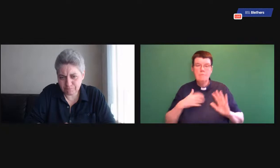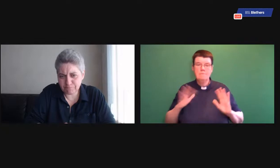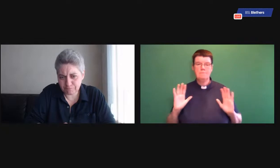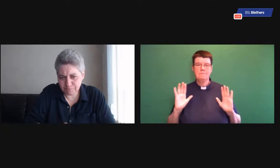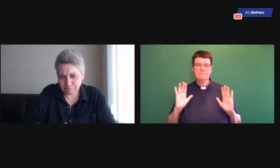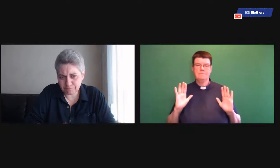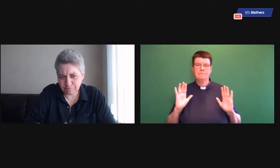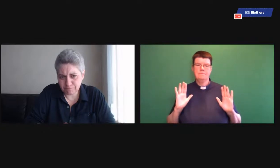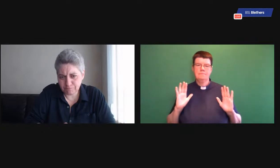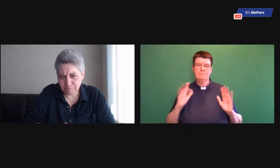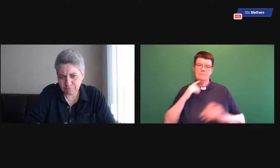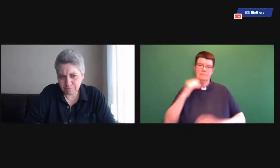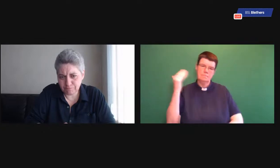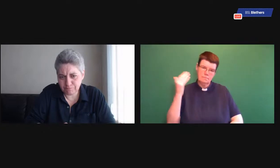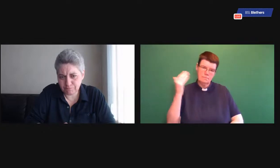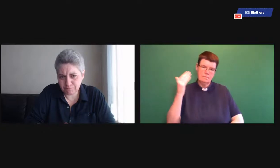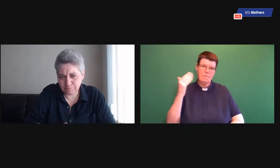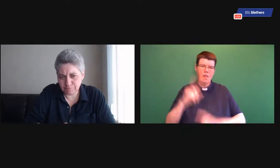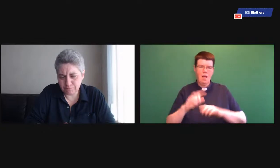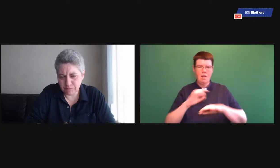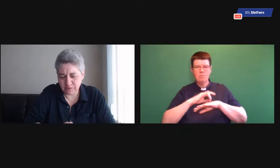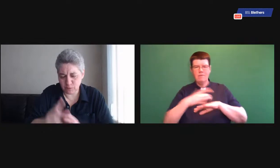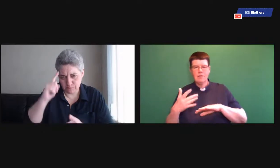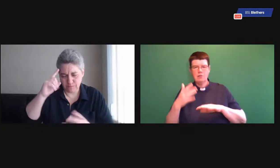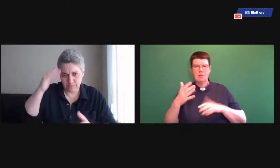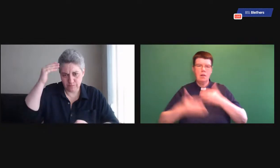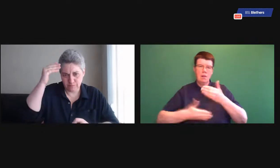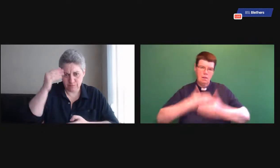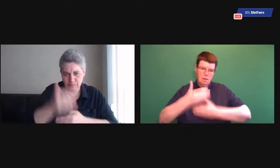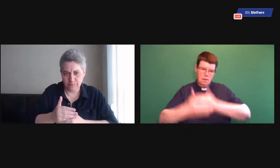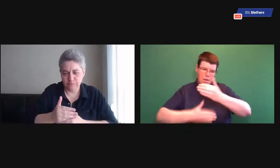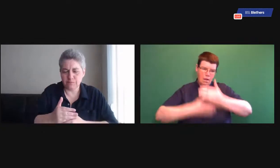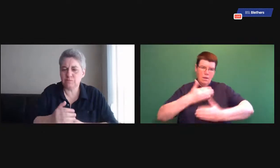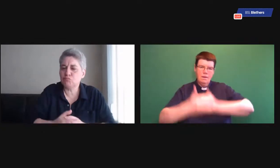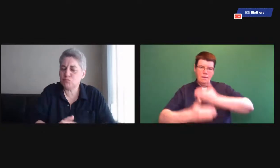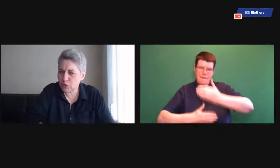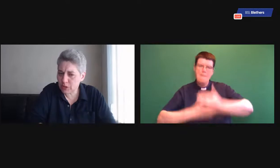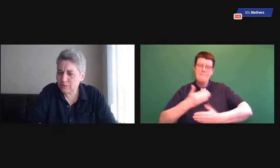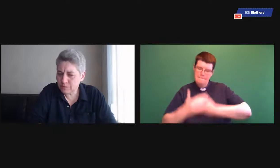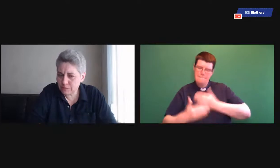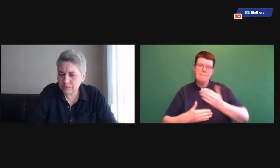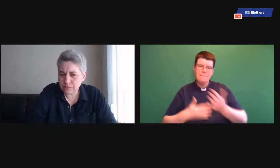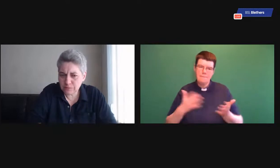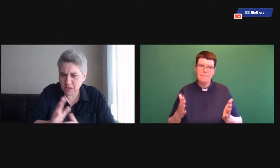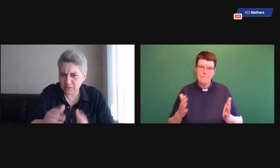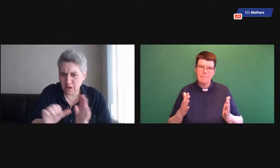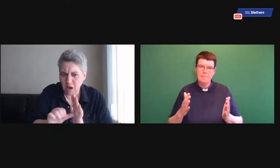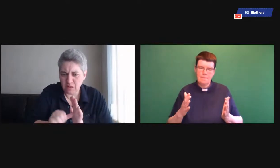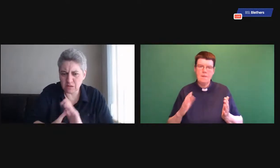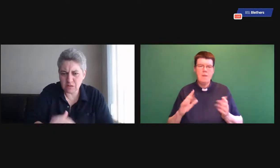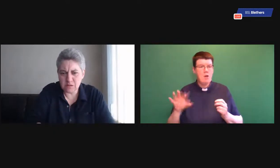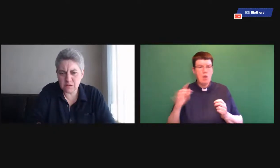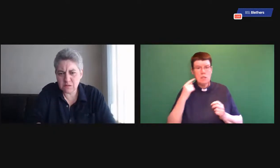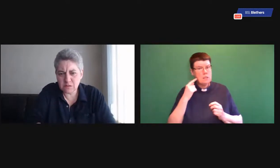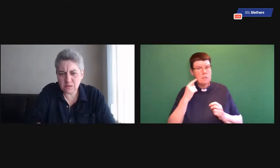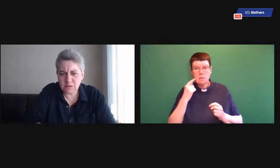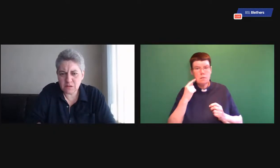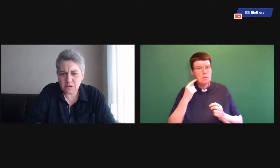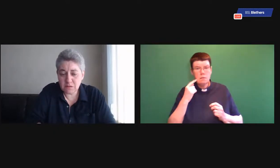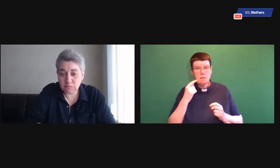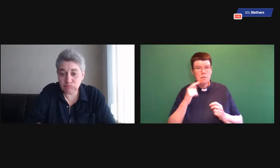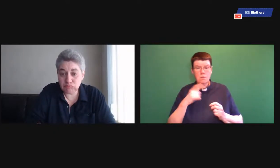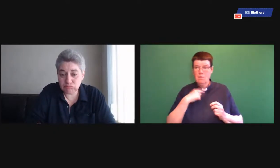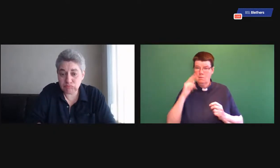get out all these emotions so that when the day comes, I can stand there and have this kind of sort of like professional